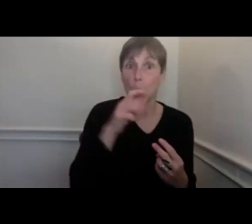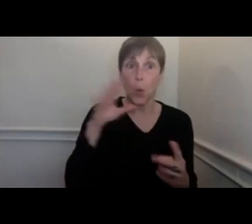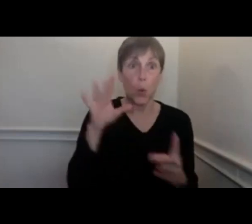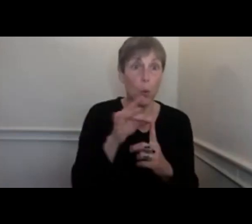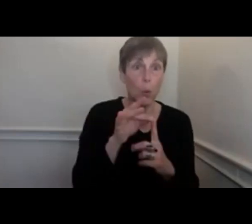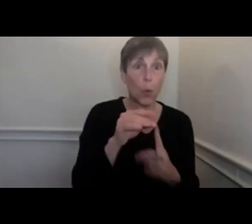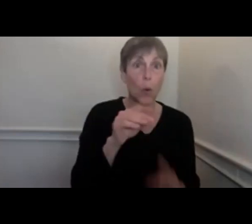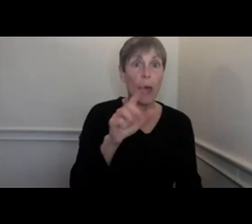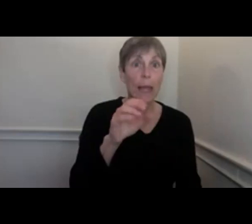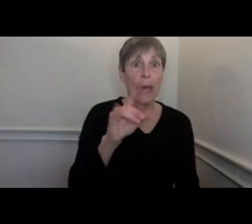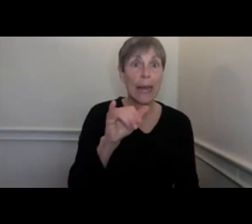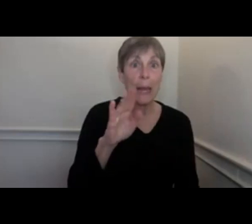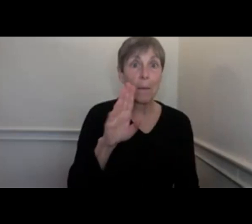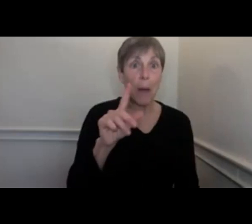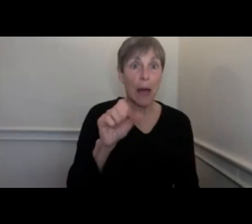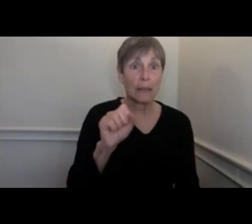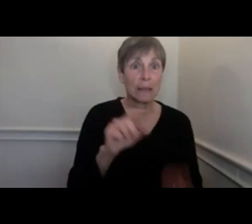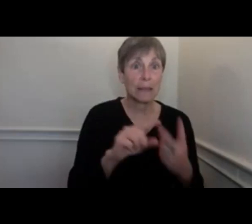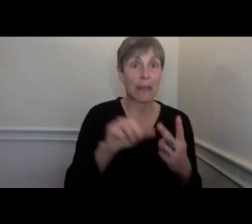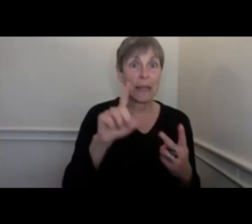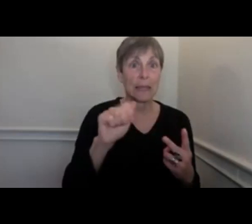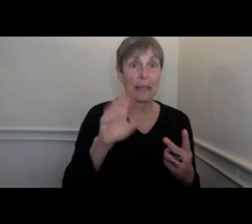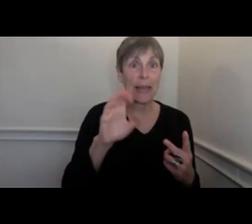lacewings. They just love to hang out in that